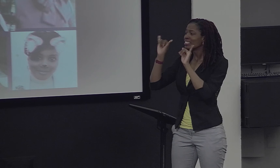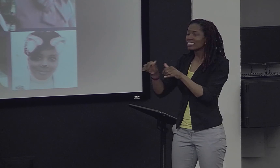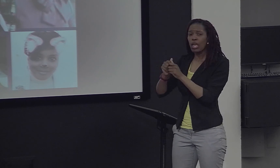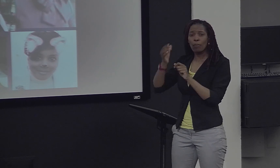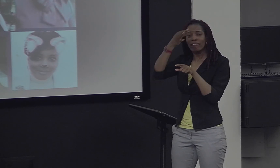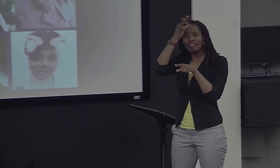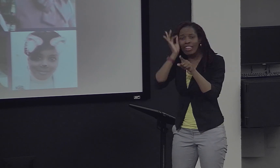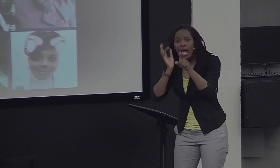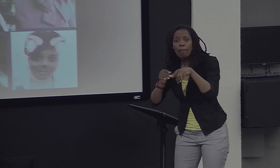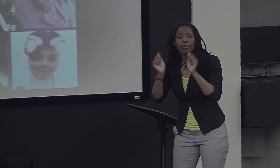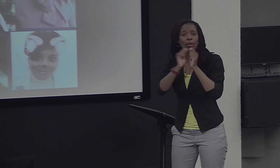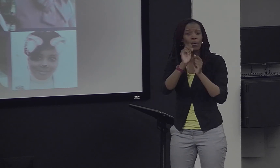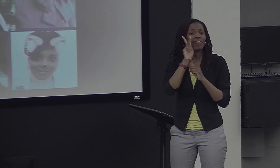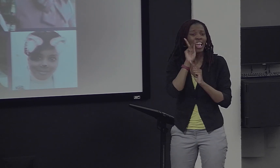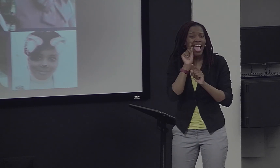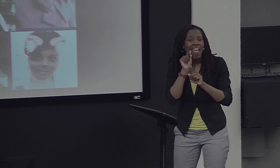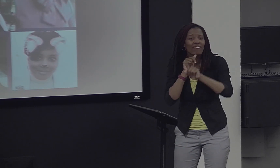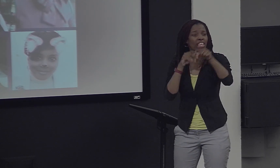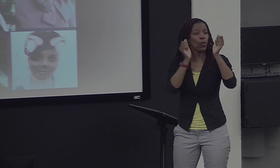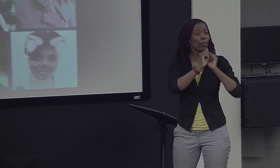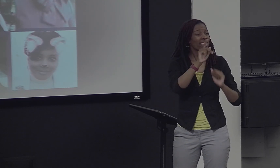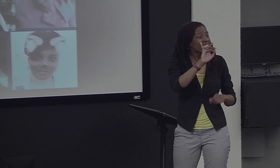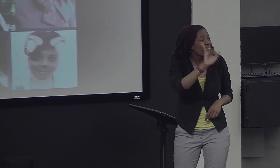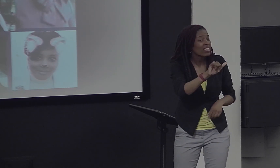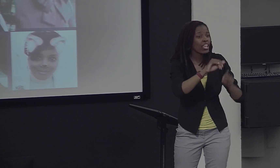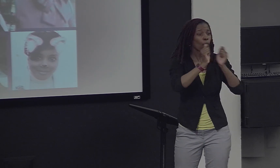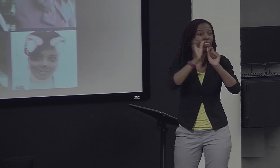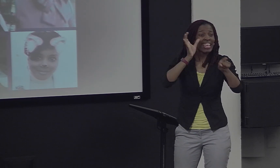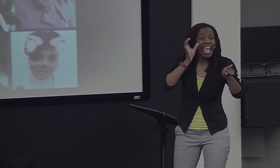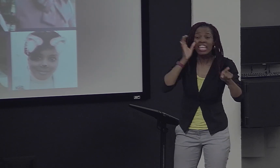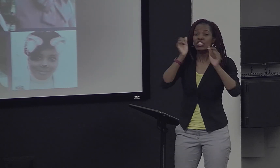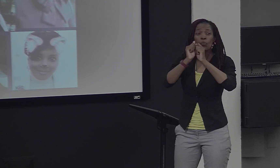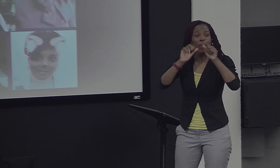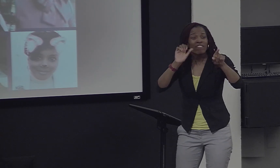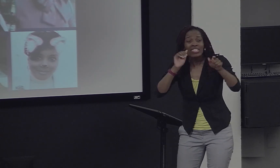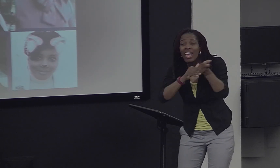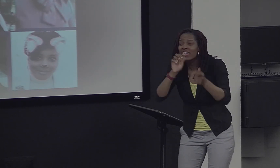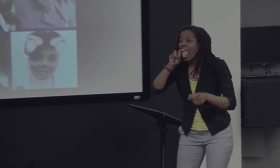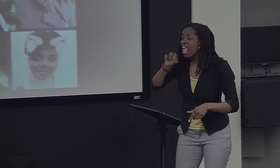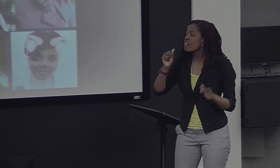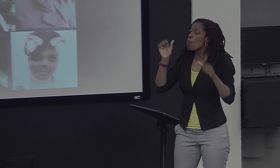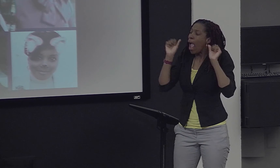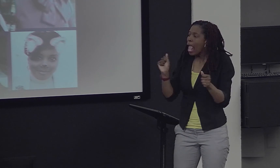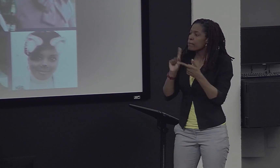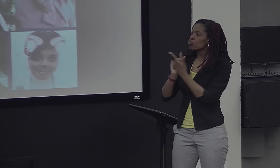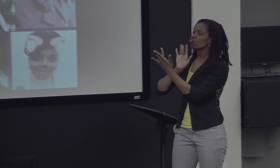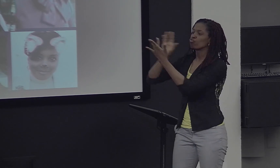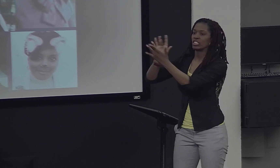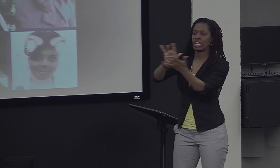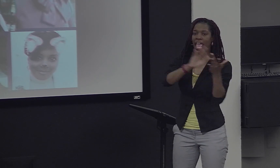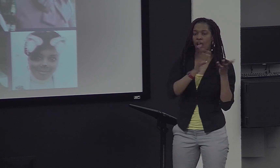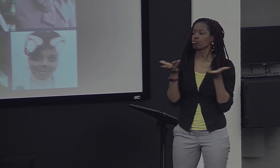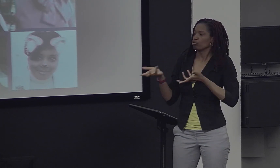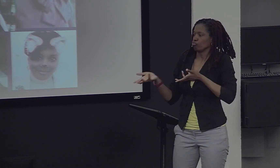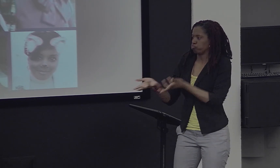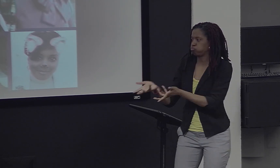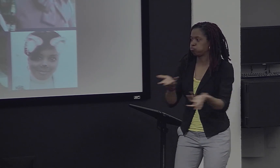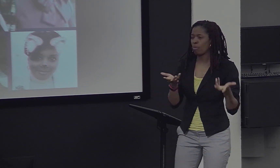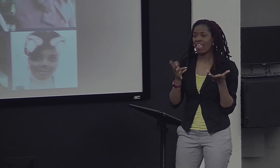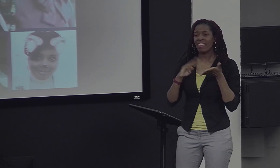be in contact with you, that we're not out of touch with Flami, Kathy, Tiffany, Candace, that we're all able to reach